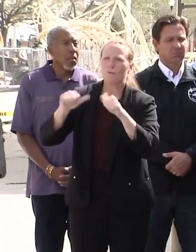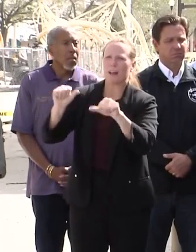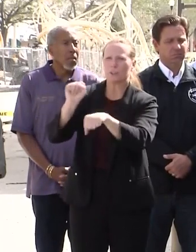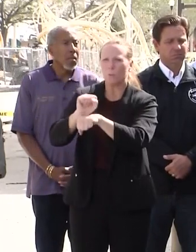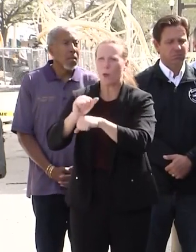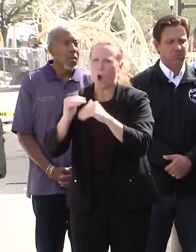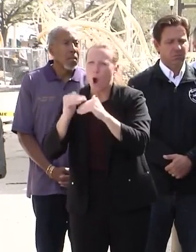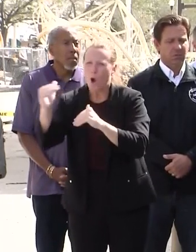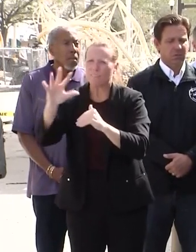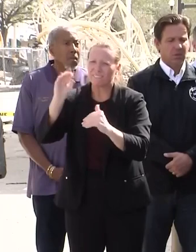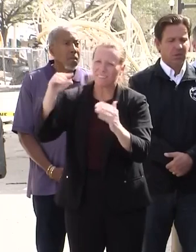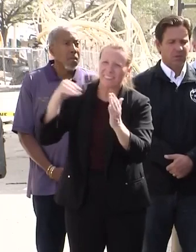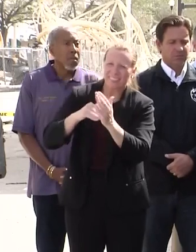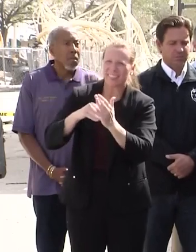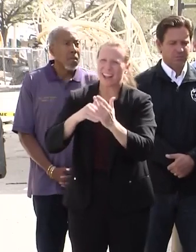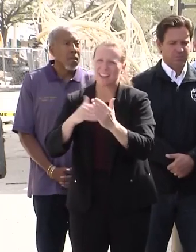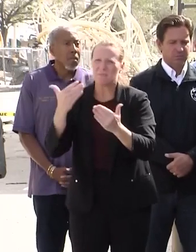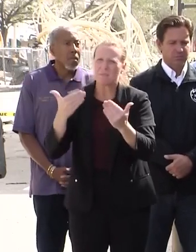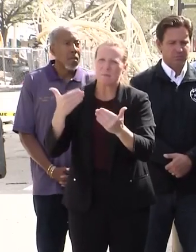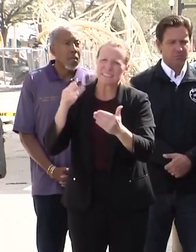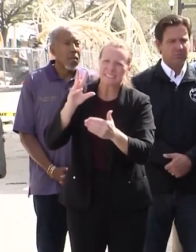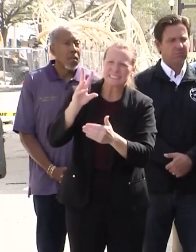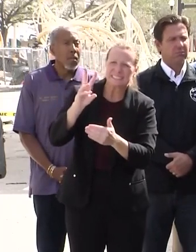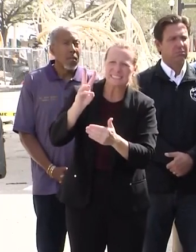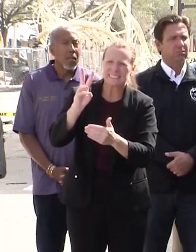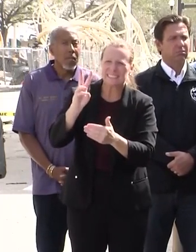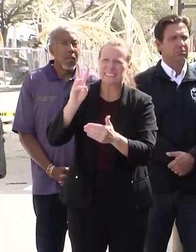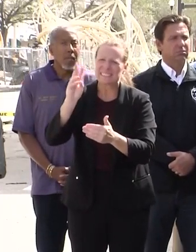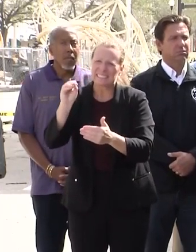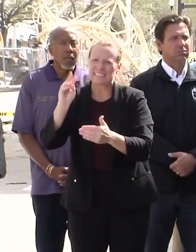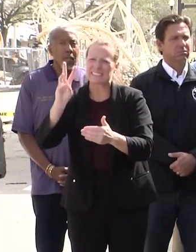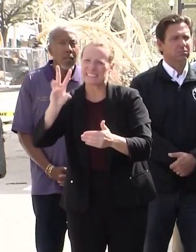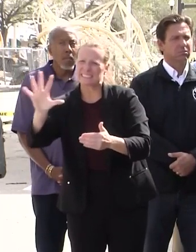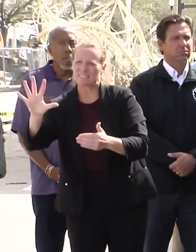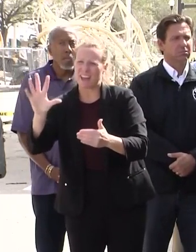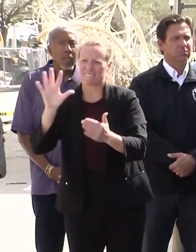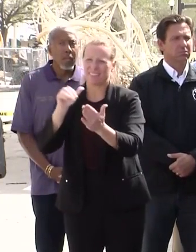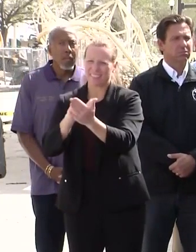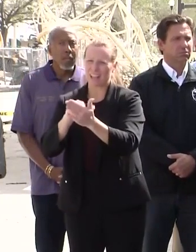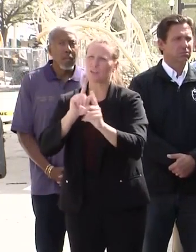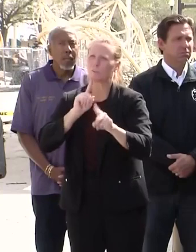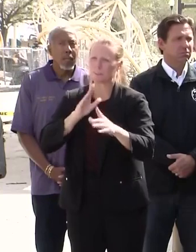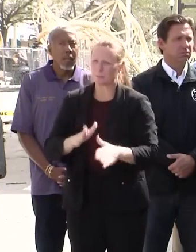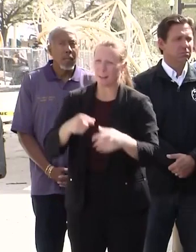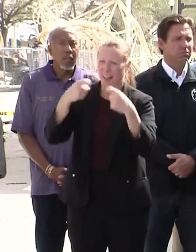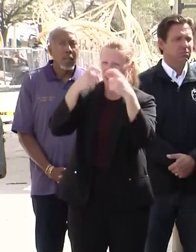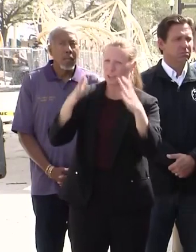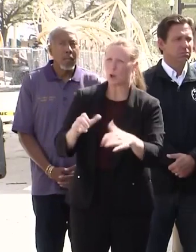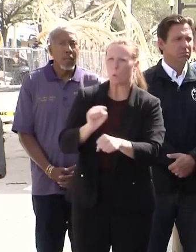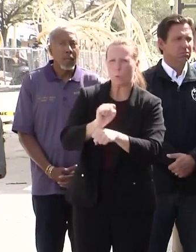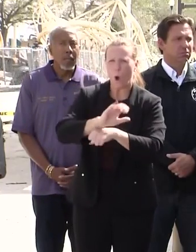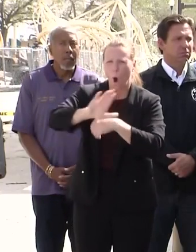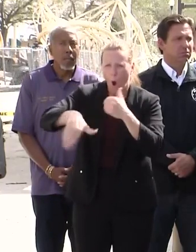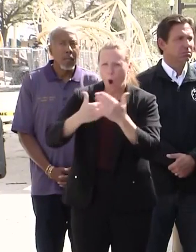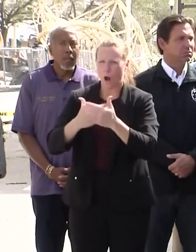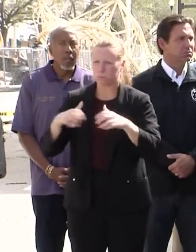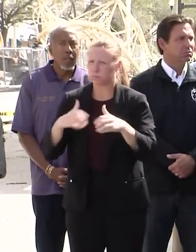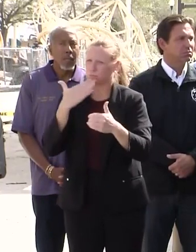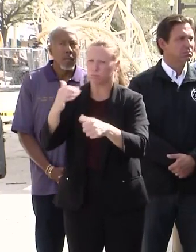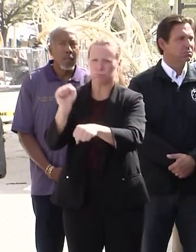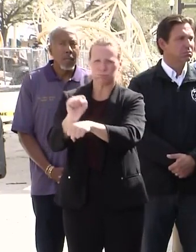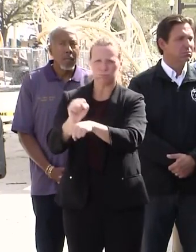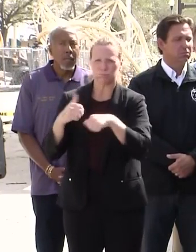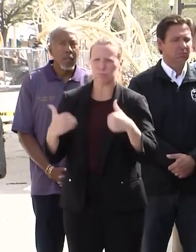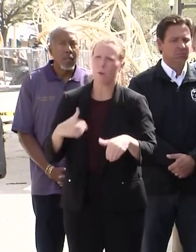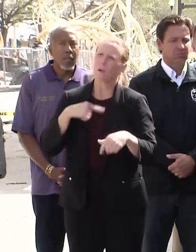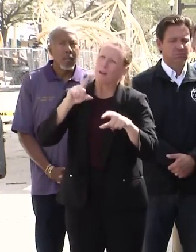50,000, probably closer to 60, 65,000 responders, electrical workers, all doing really, really good work right now. But we need you to stay out